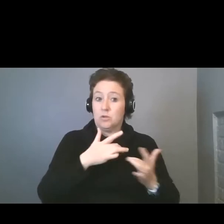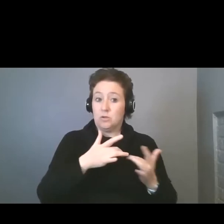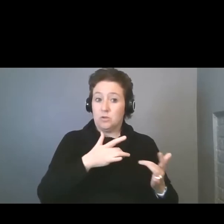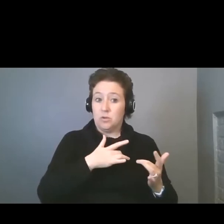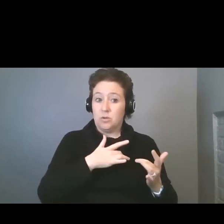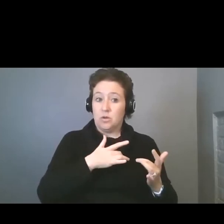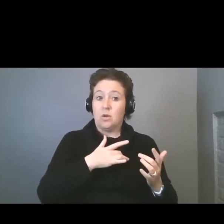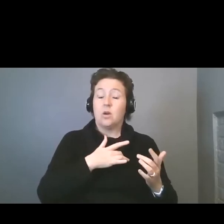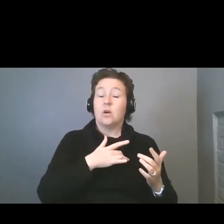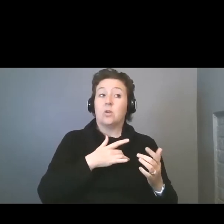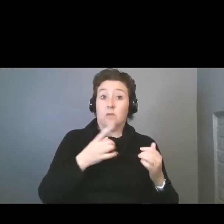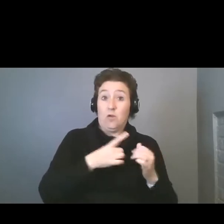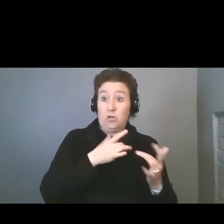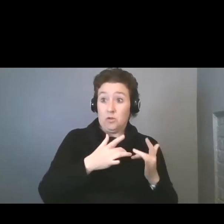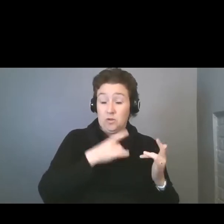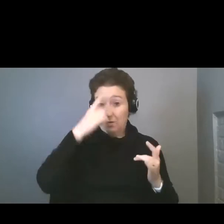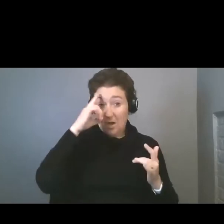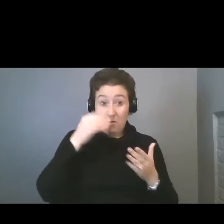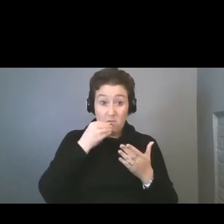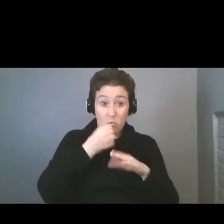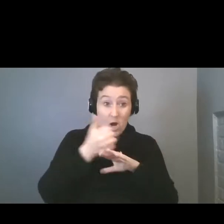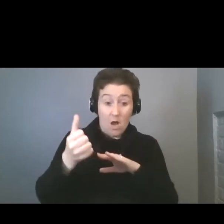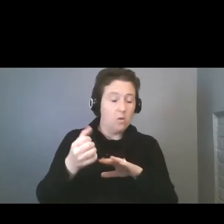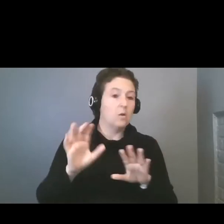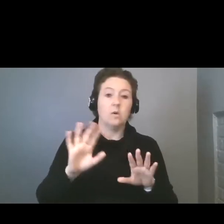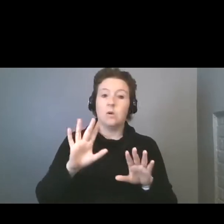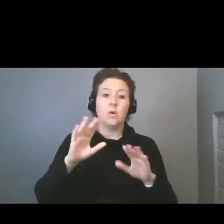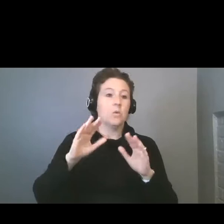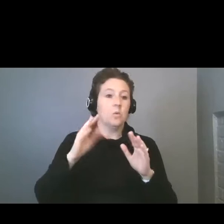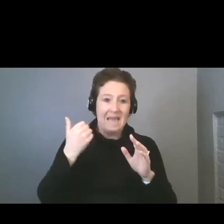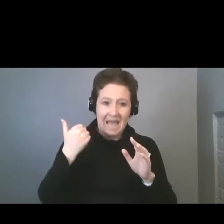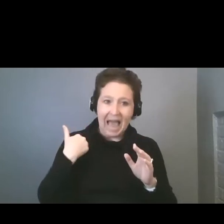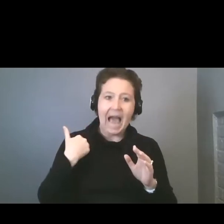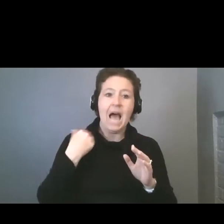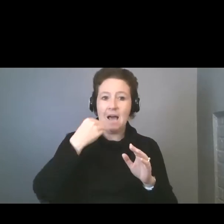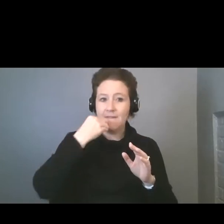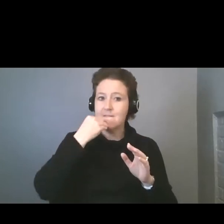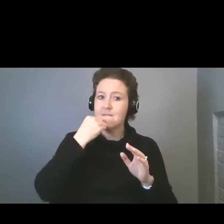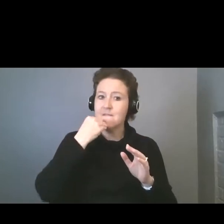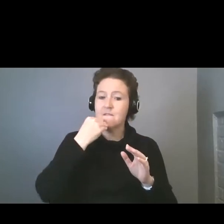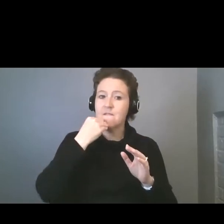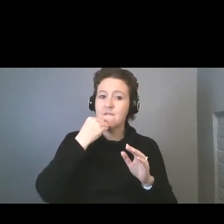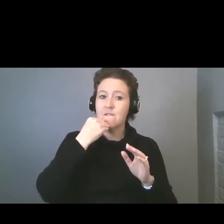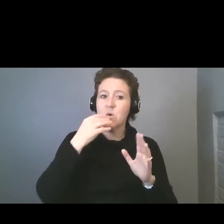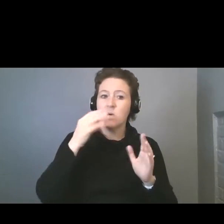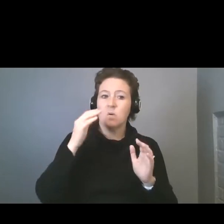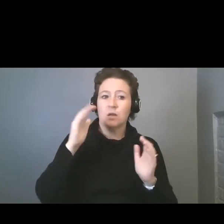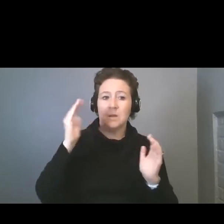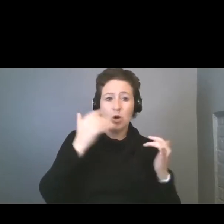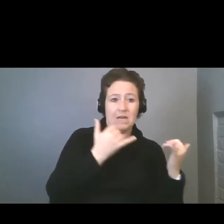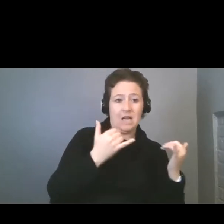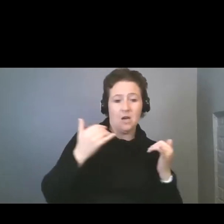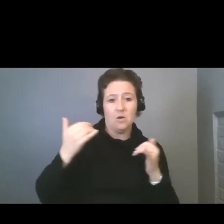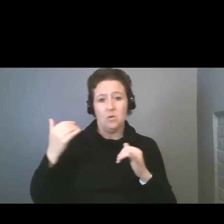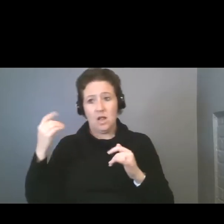of food? And I'm happy to report that no, we're maintaining inventory levels even above what we did a year ago, because we got ahead of the